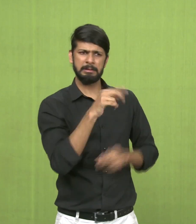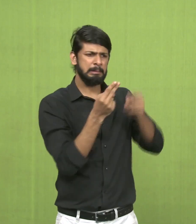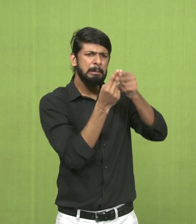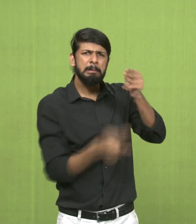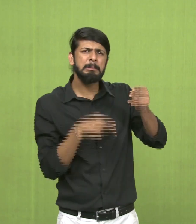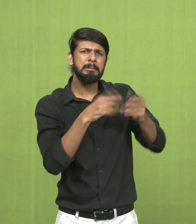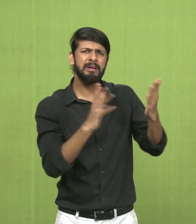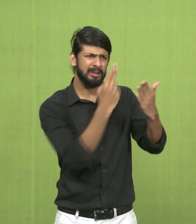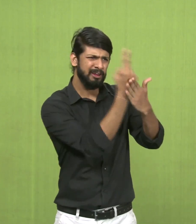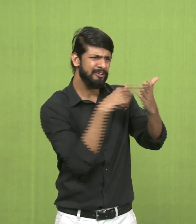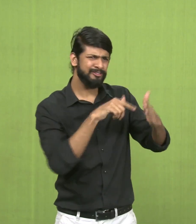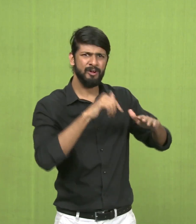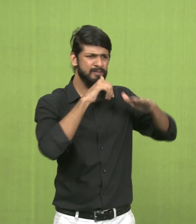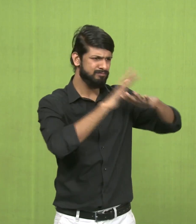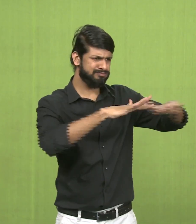The Mughal Emperor Akbar